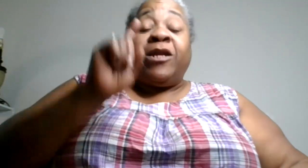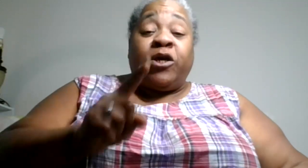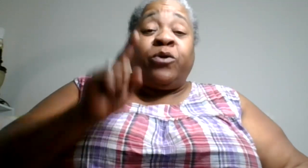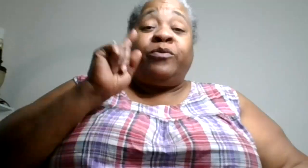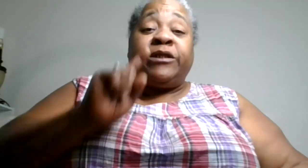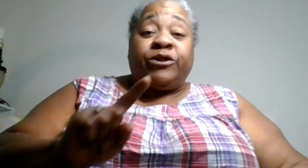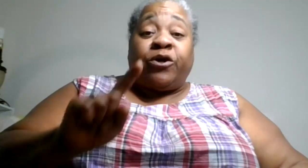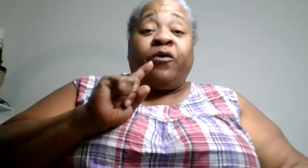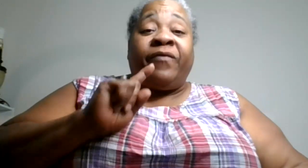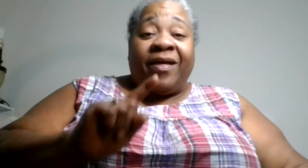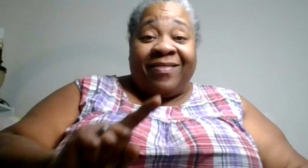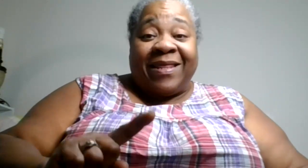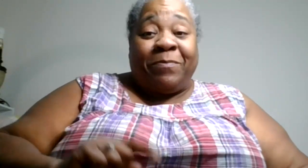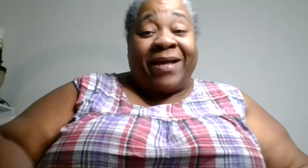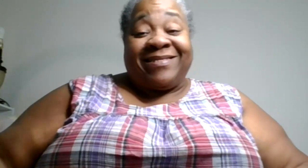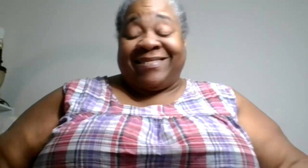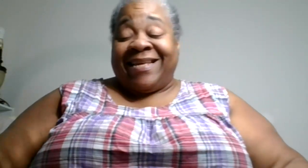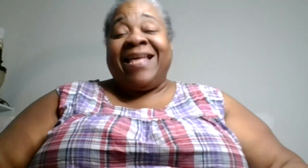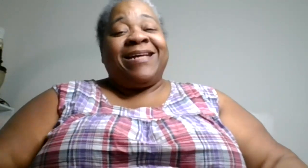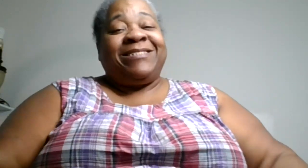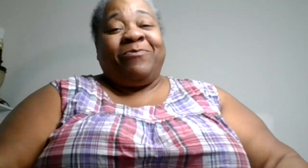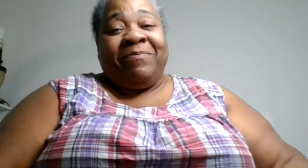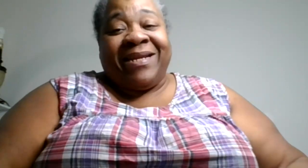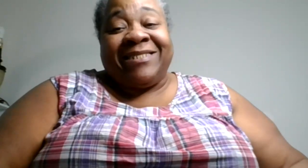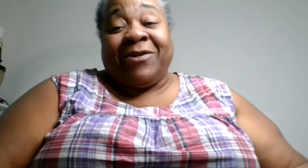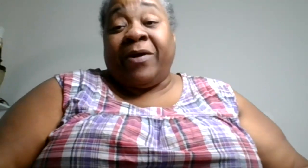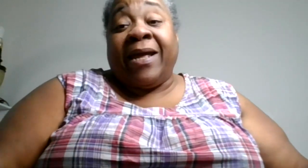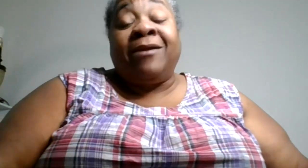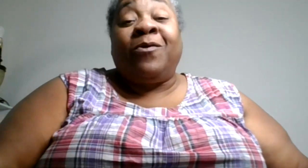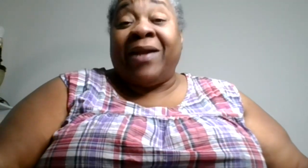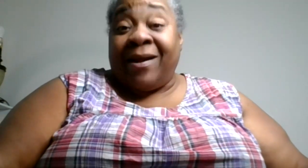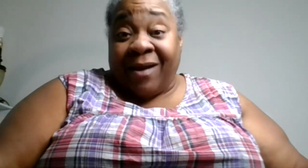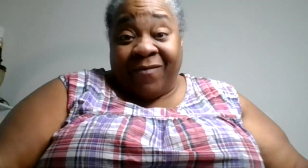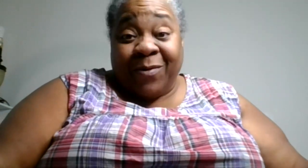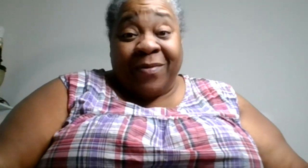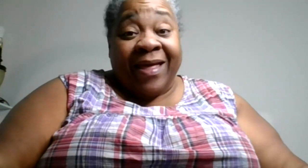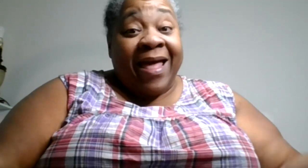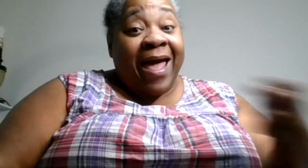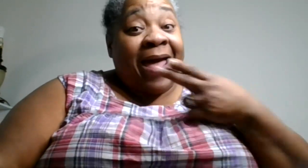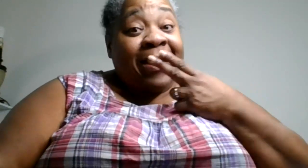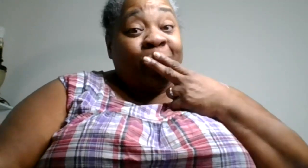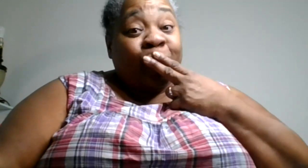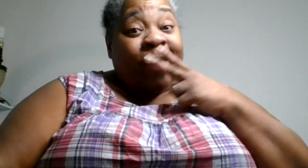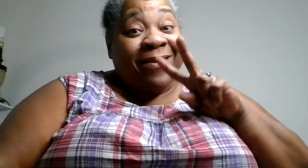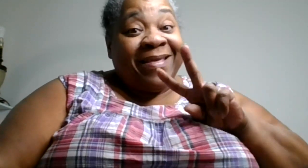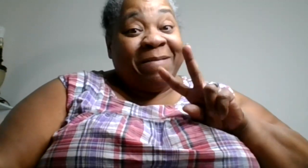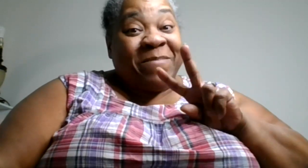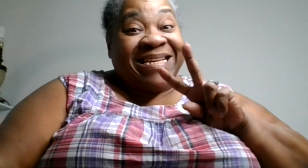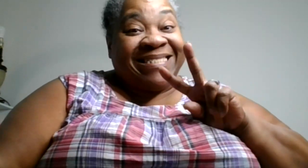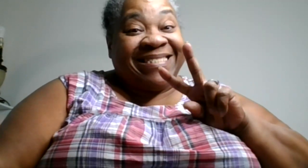you deserve the best. Until we meet each other again, know that I love you, and peace.